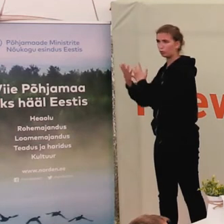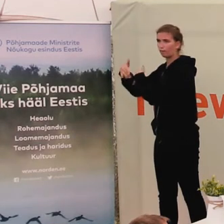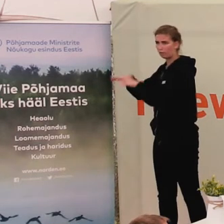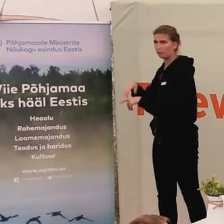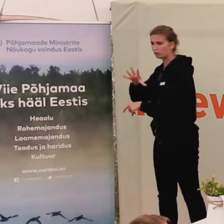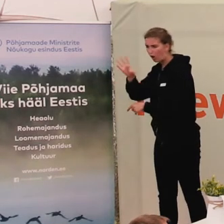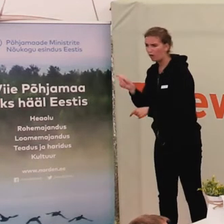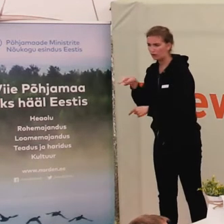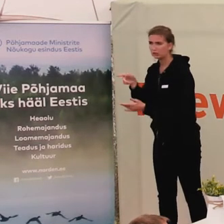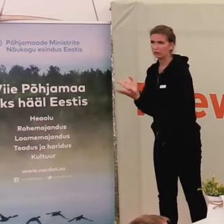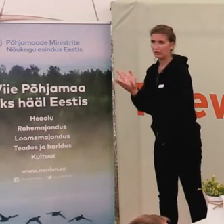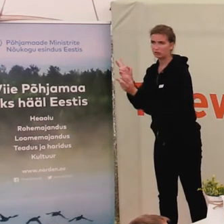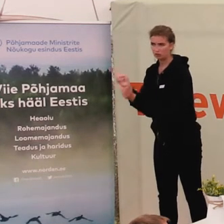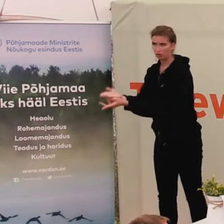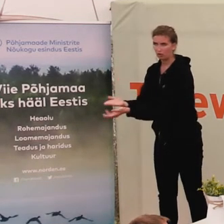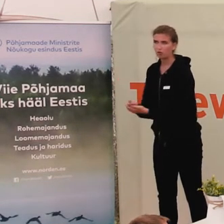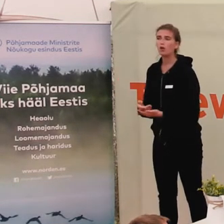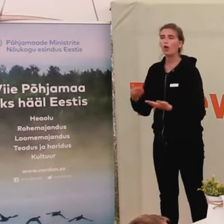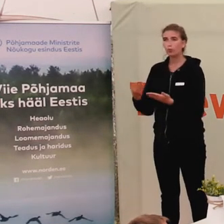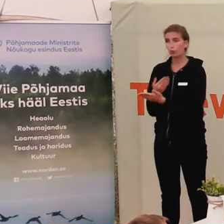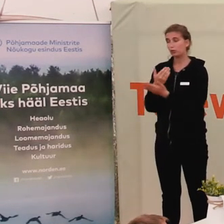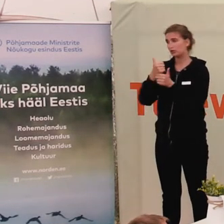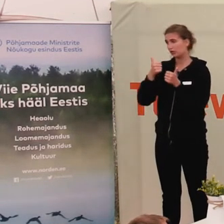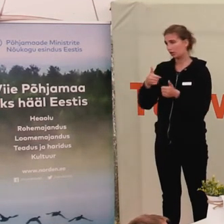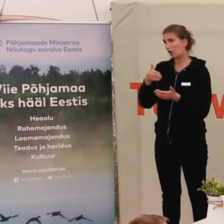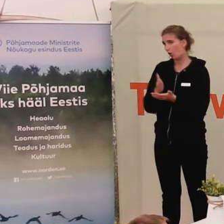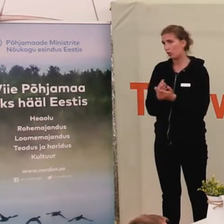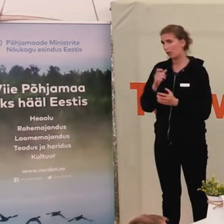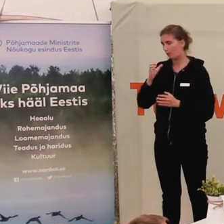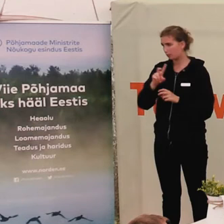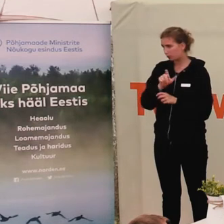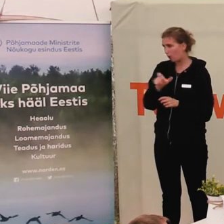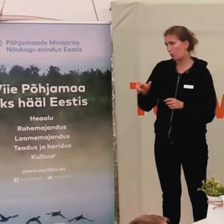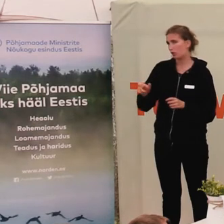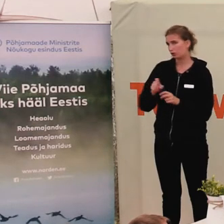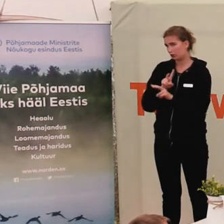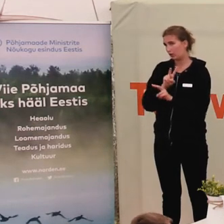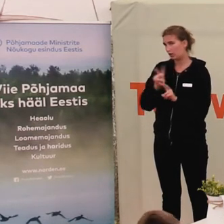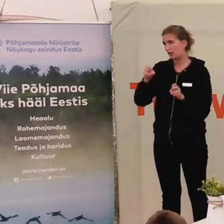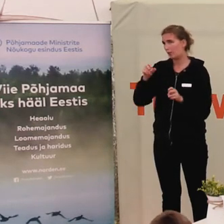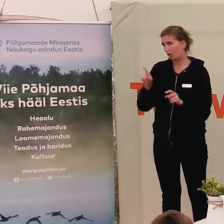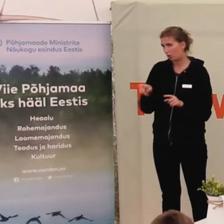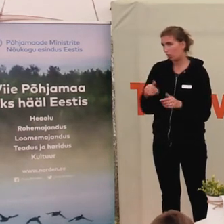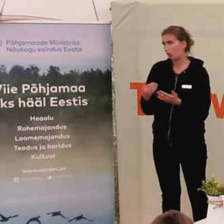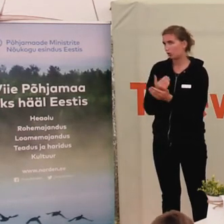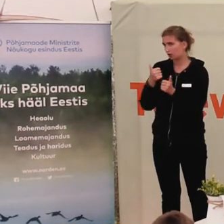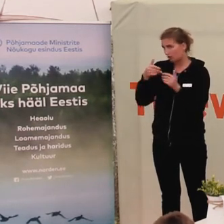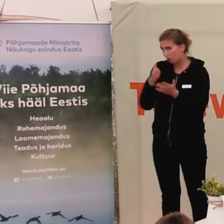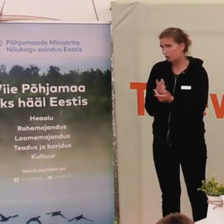So there is good news, actually, in terms of population, but there's still going to be